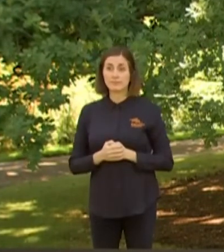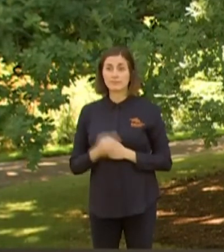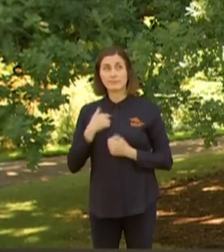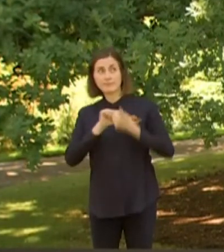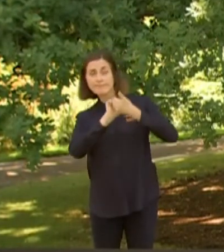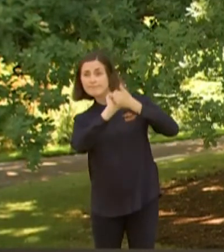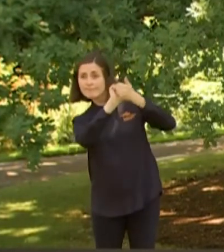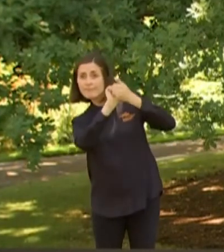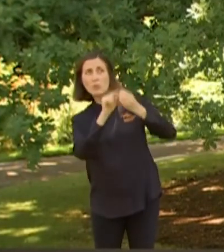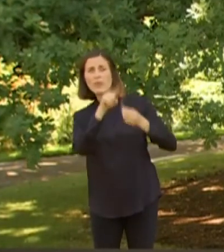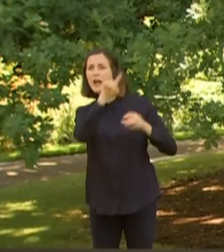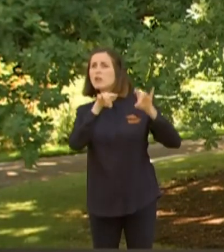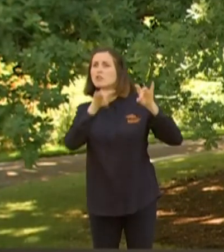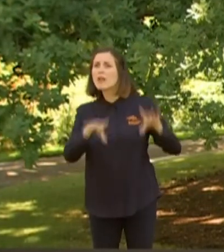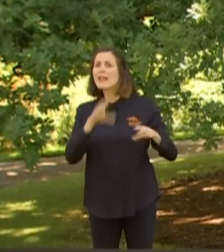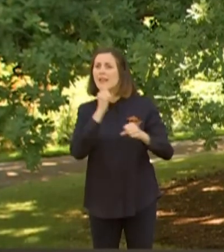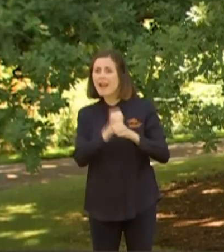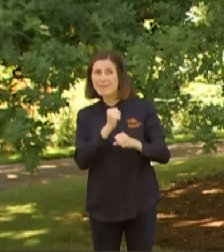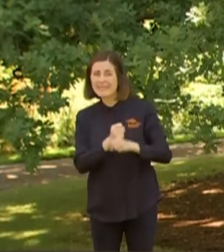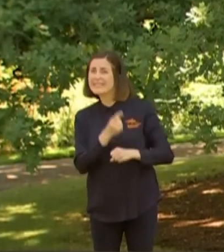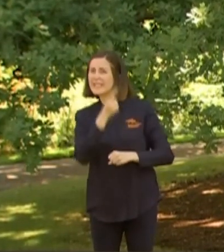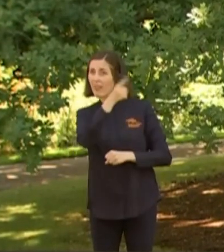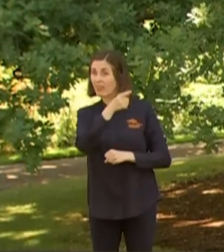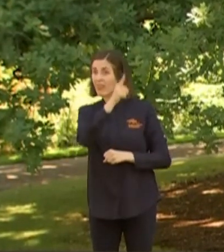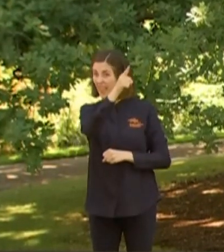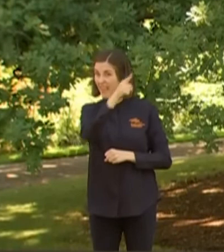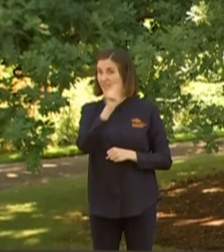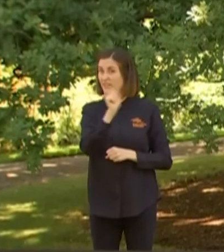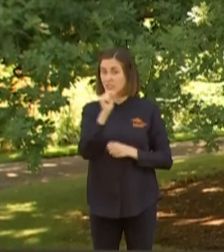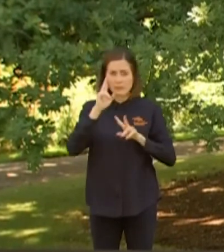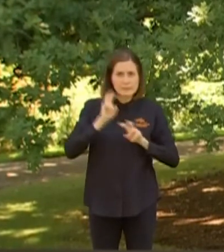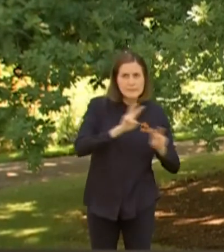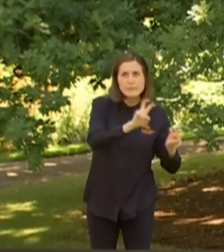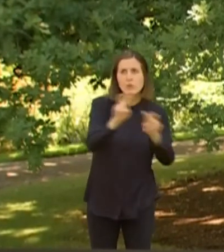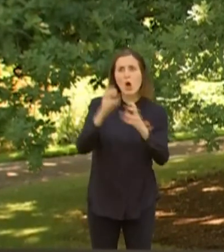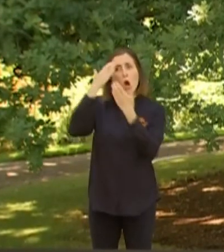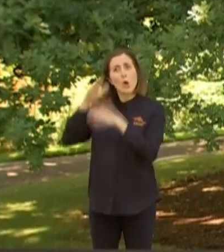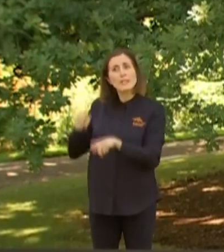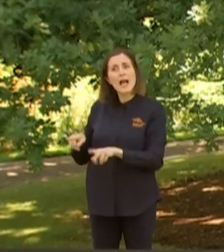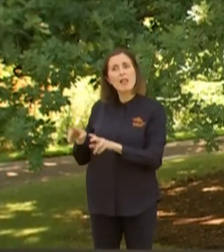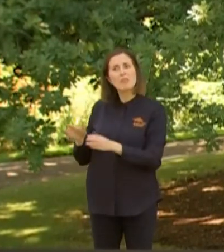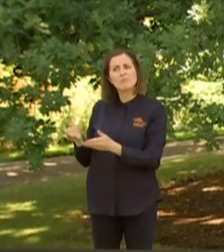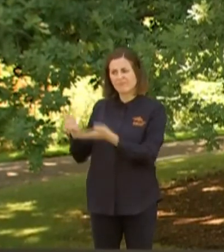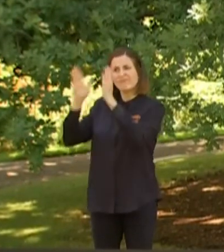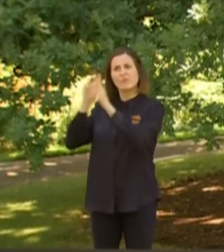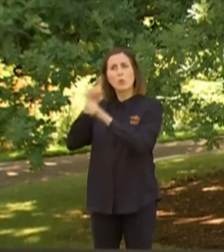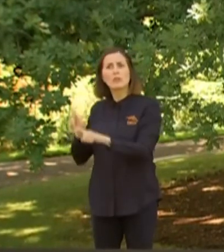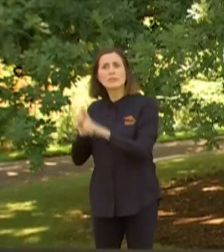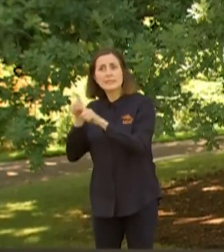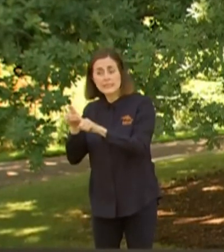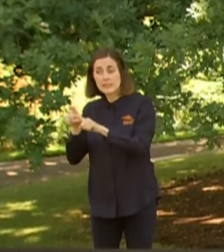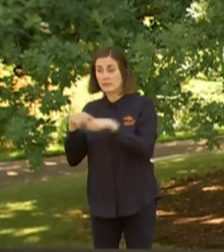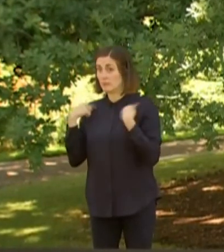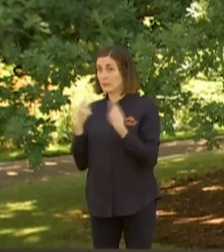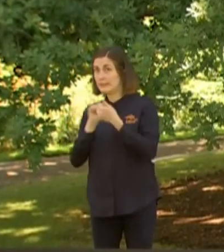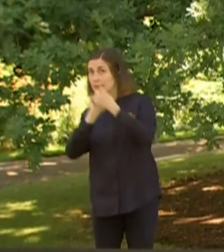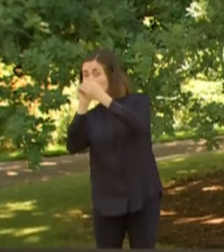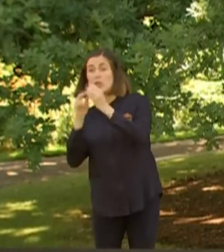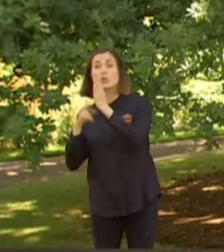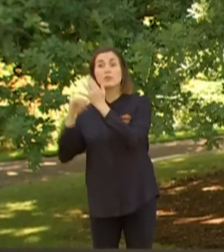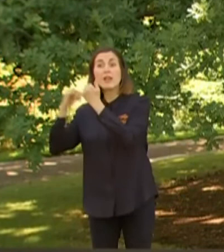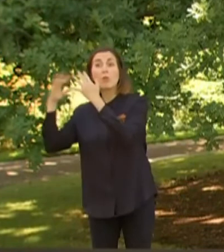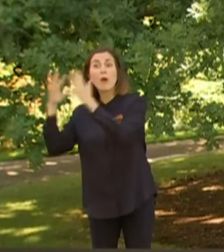Jane Holton, who's done a review of hotel quarantine across the country. We've been engaging with the New South Wales Government and New South Wales Police, and we're very grateful for